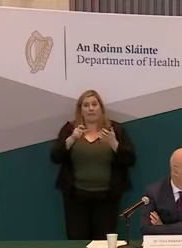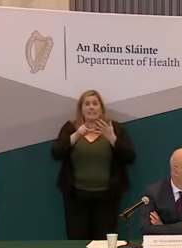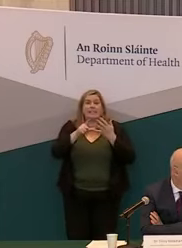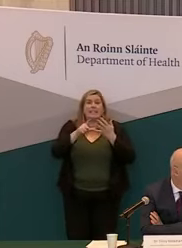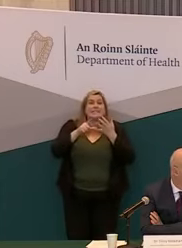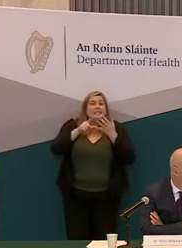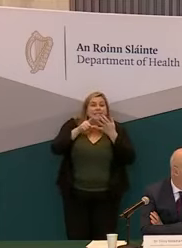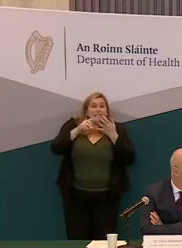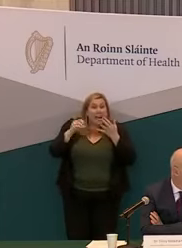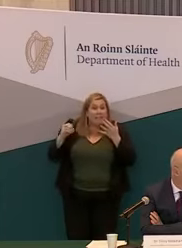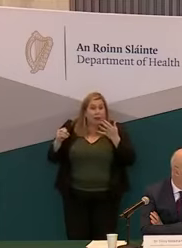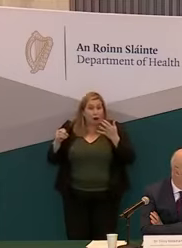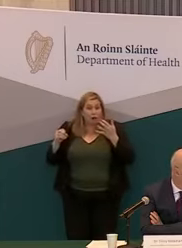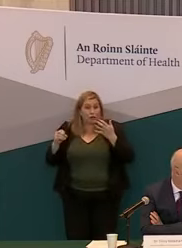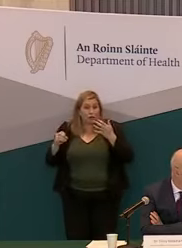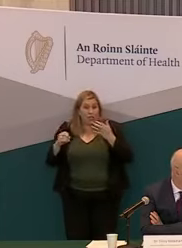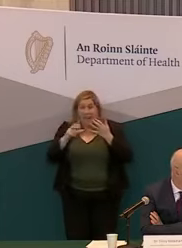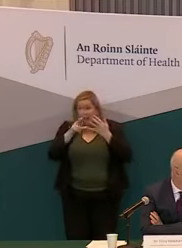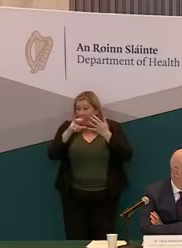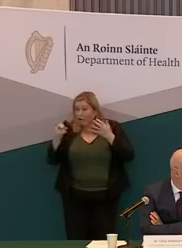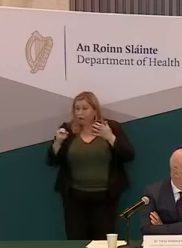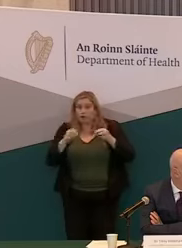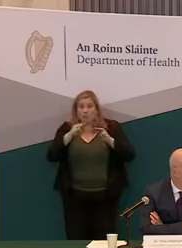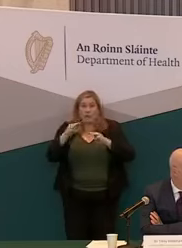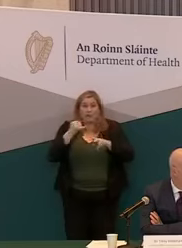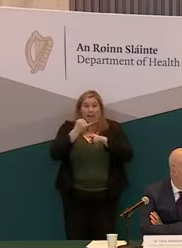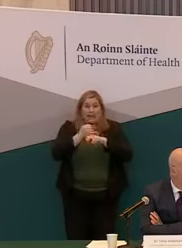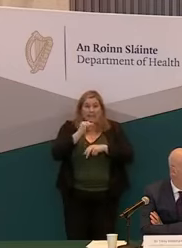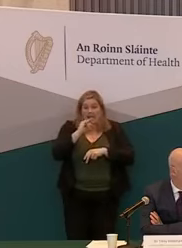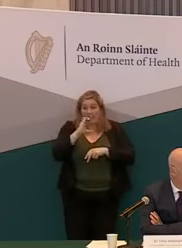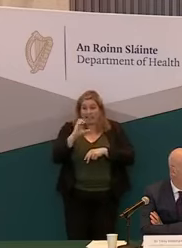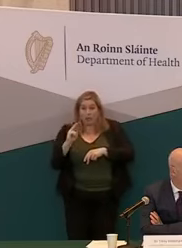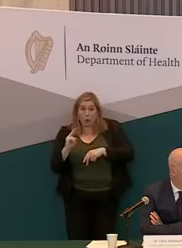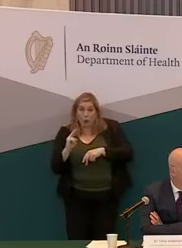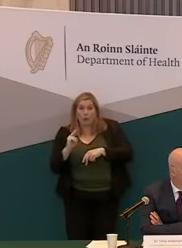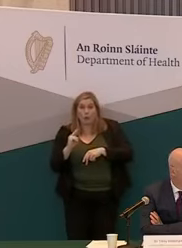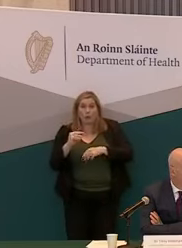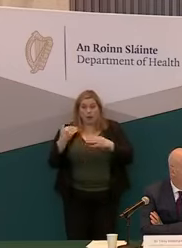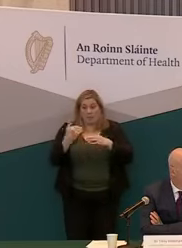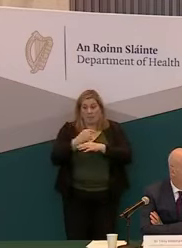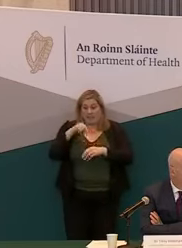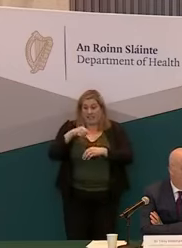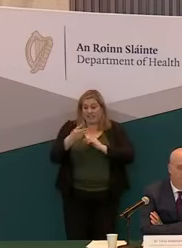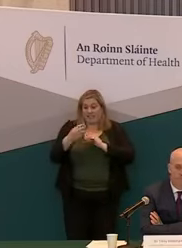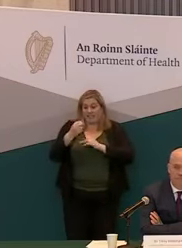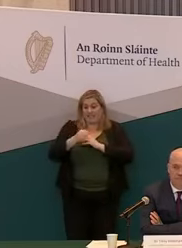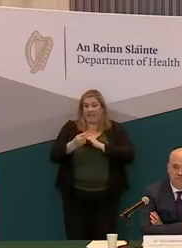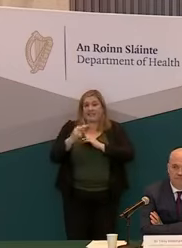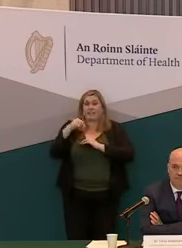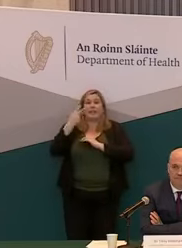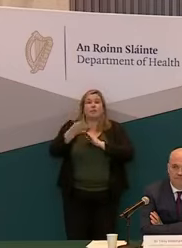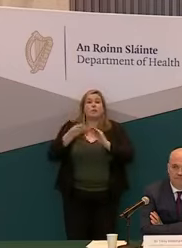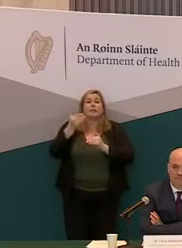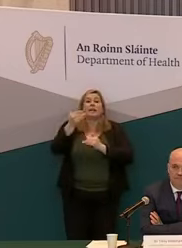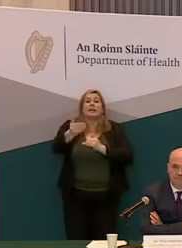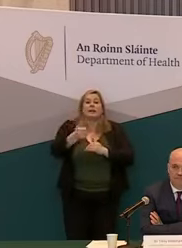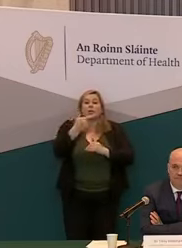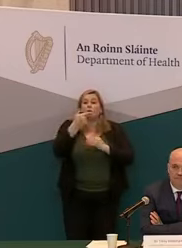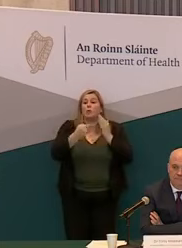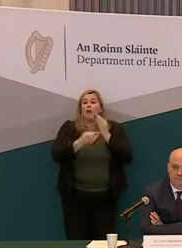700 cases. We would be looking at 800 people in ICU. By this day next week, we would be looking at 2,200